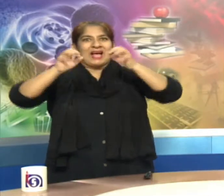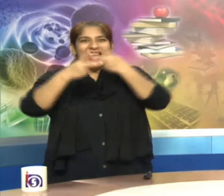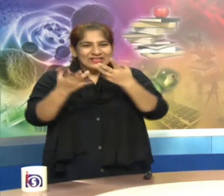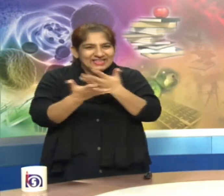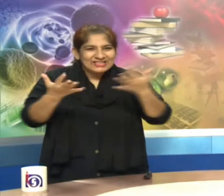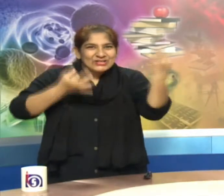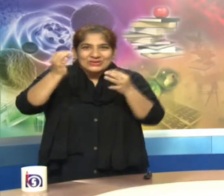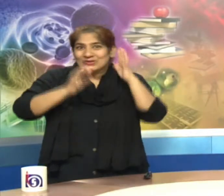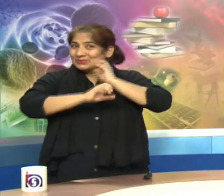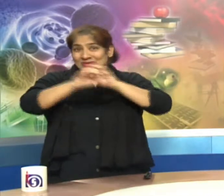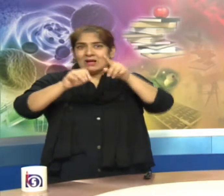advertising.